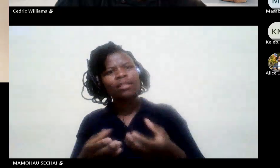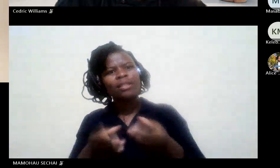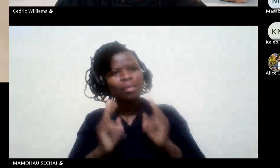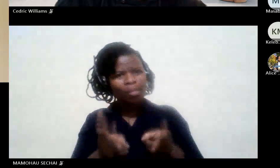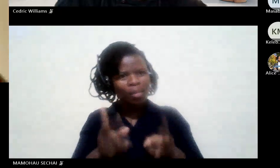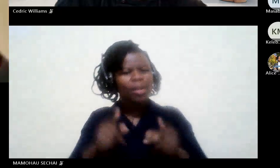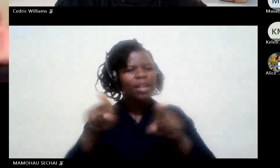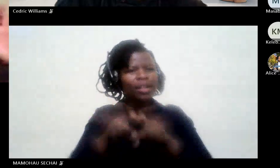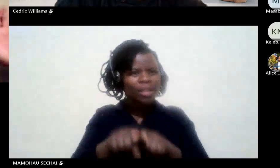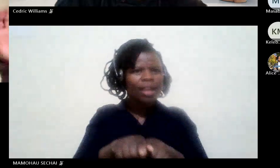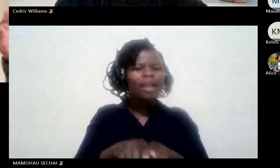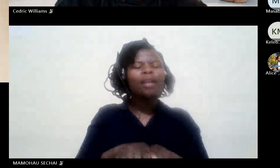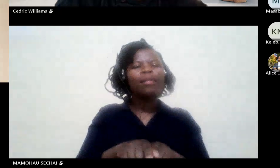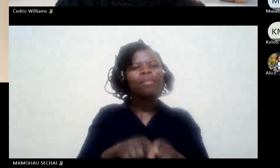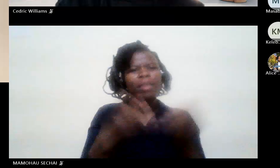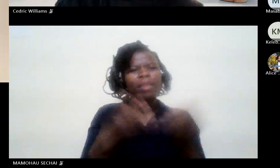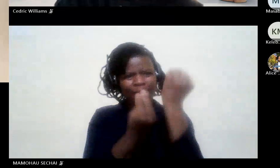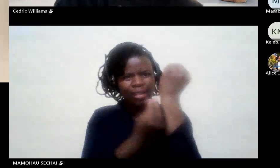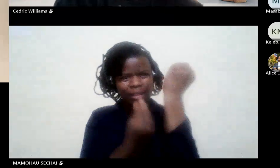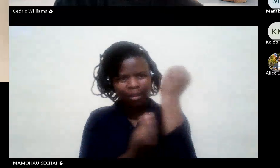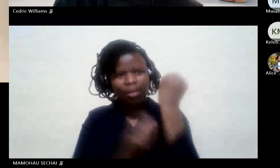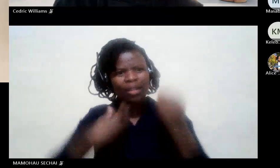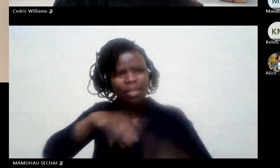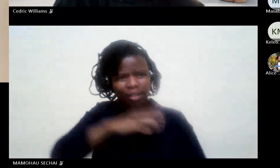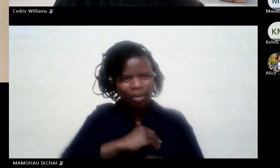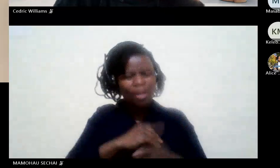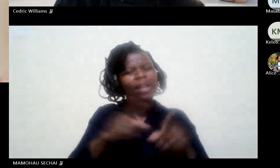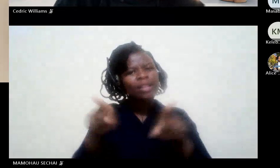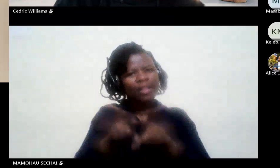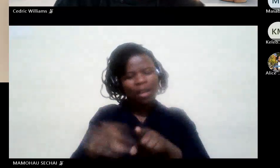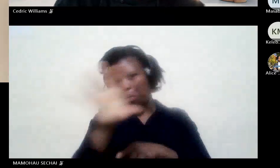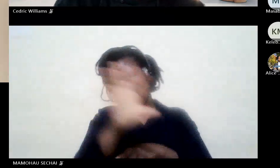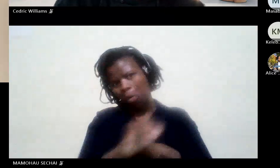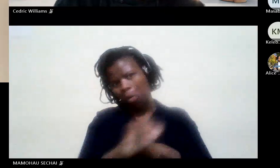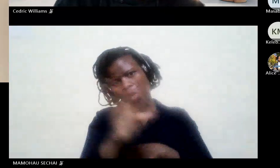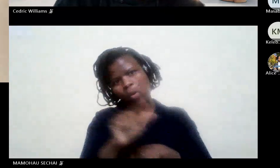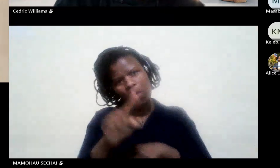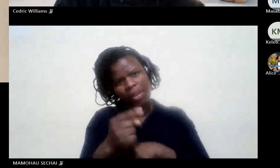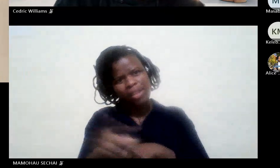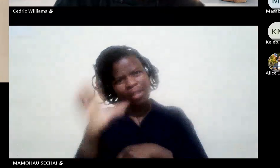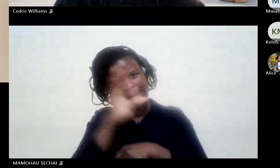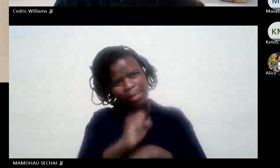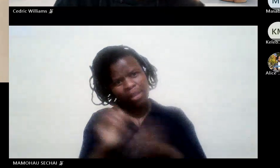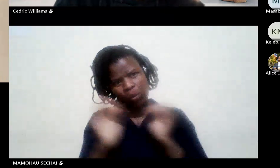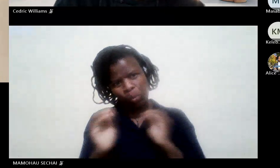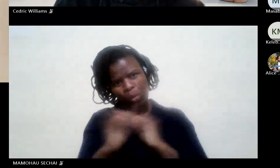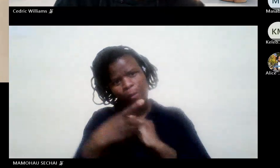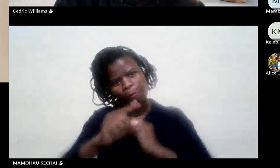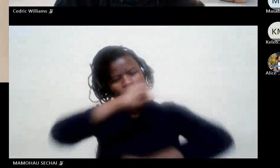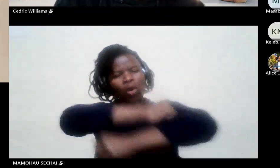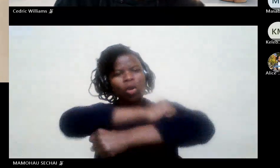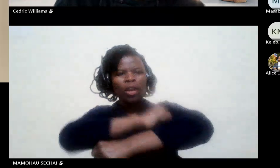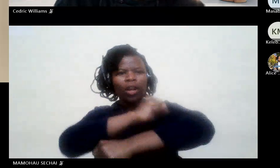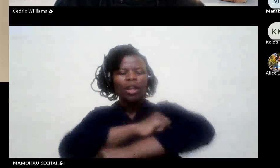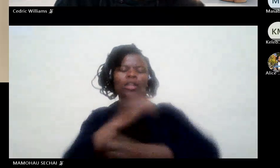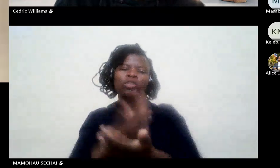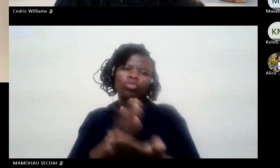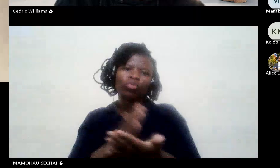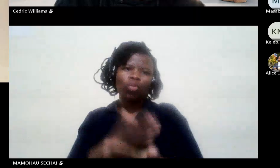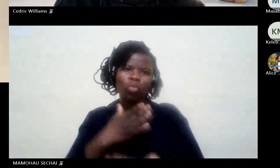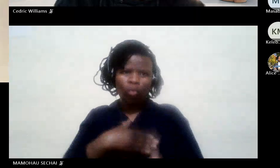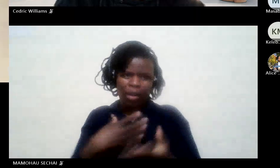and sisters at home, engaging when we go to the stores. All those things are missing for the learner. So I just want to mention